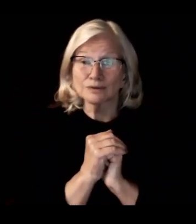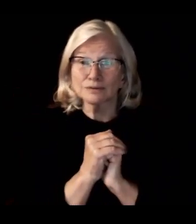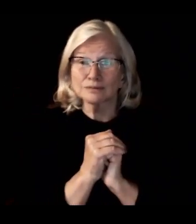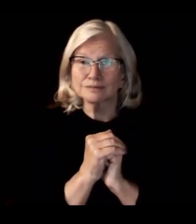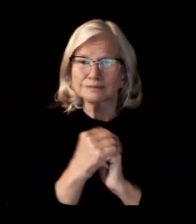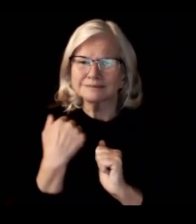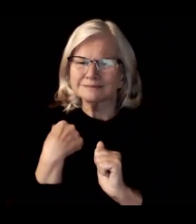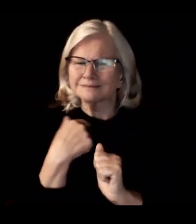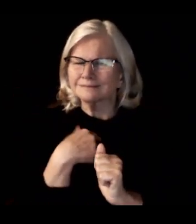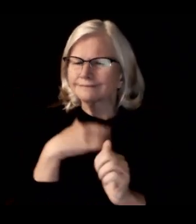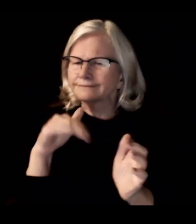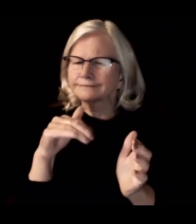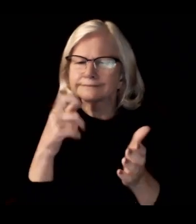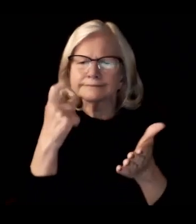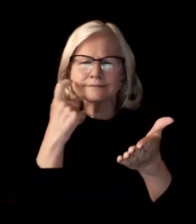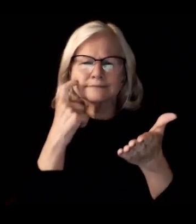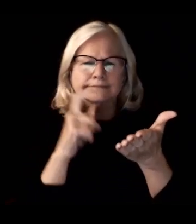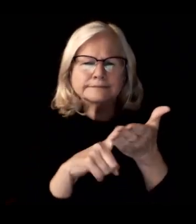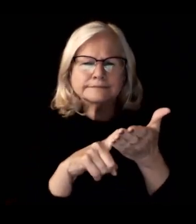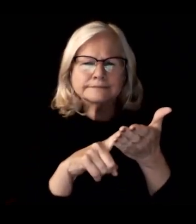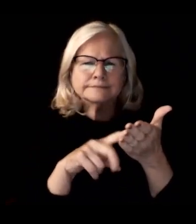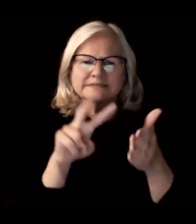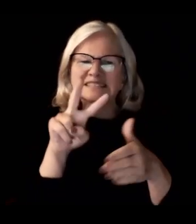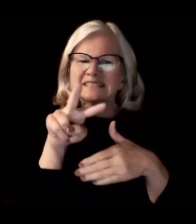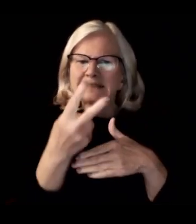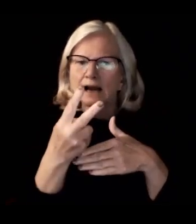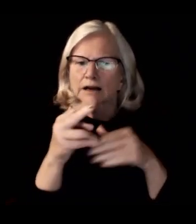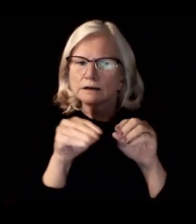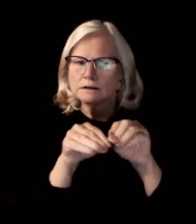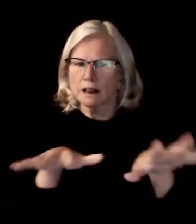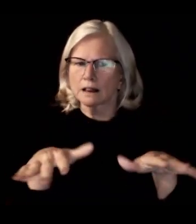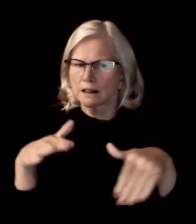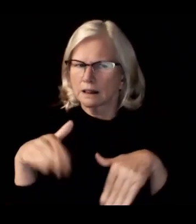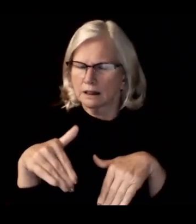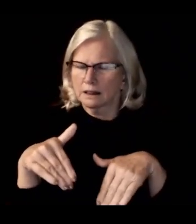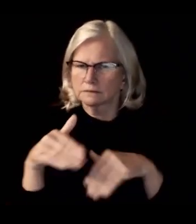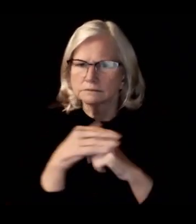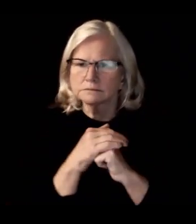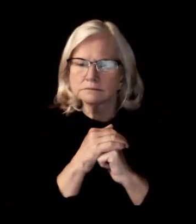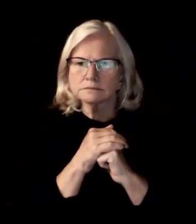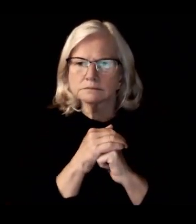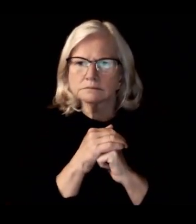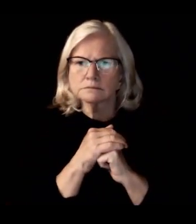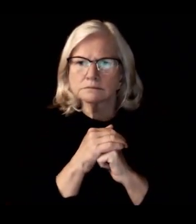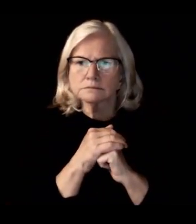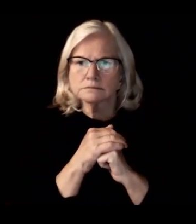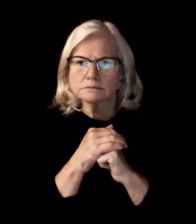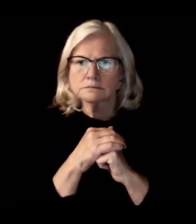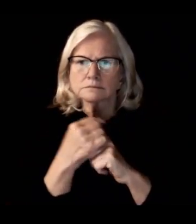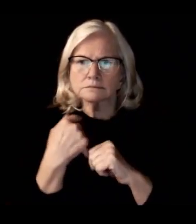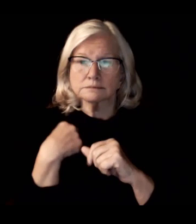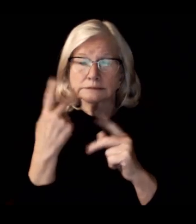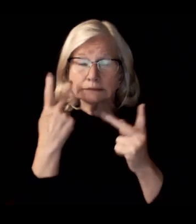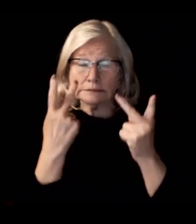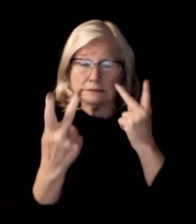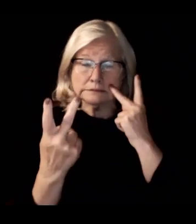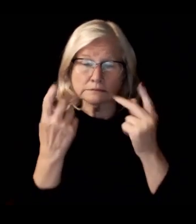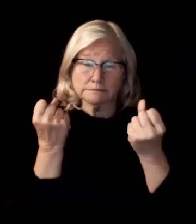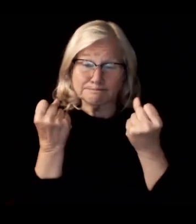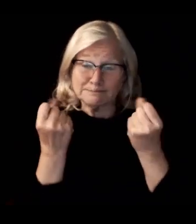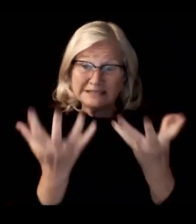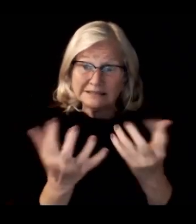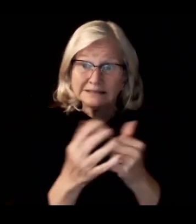we've seen many cases associated with restaurants and bars, this is the largest